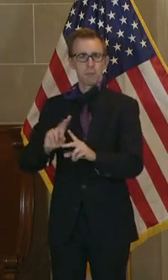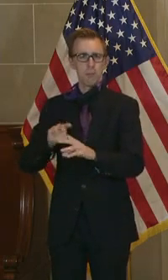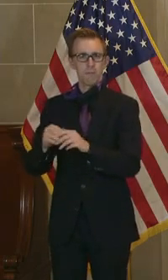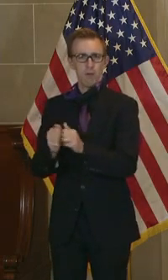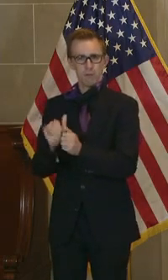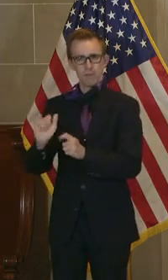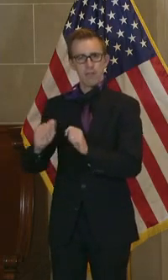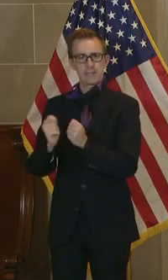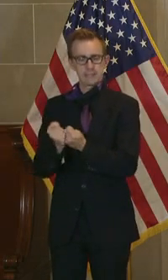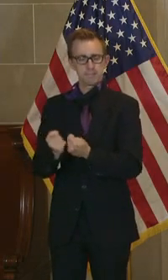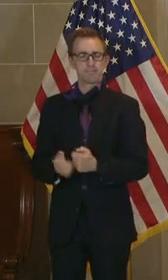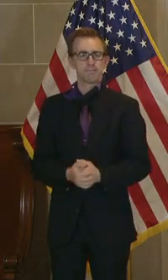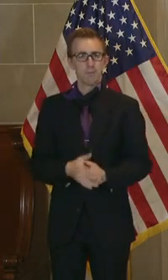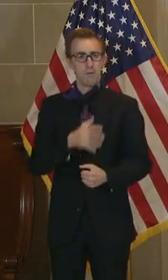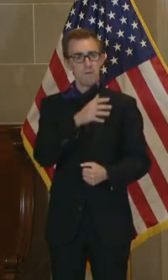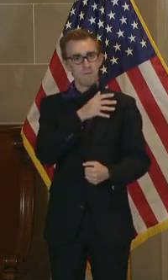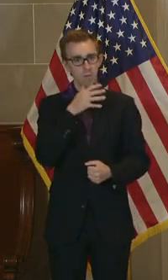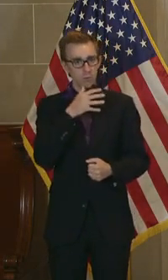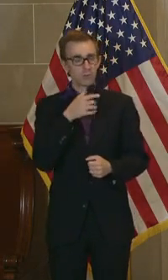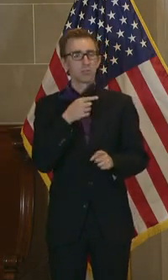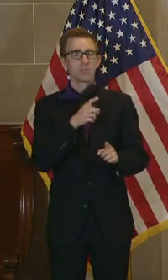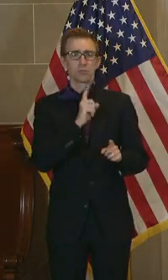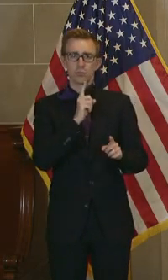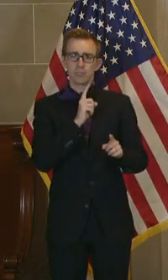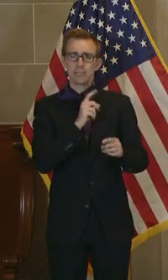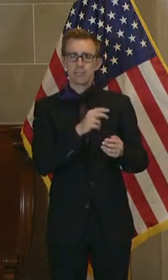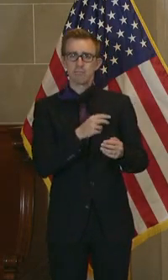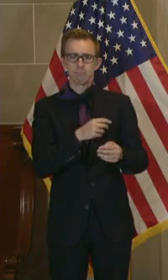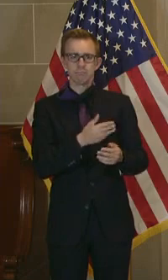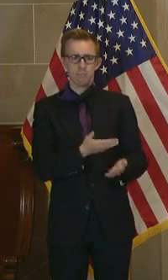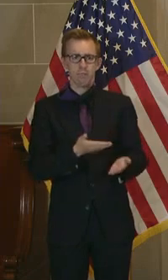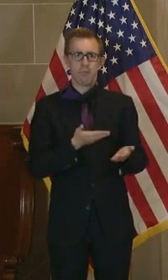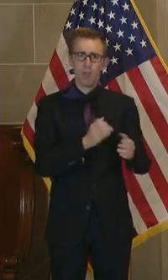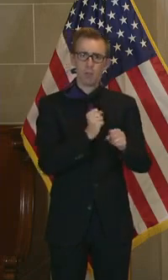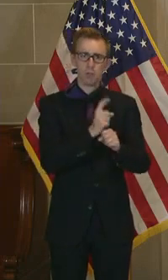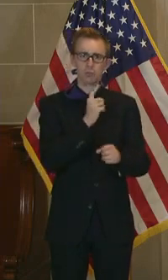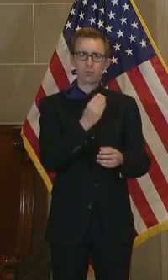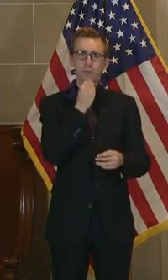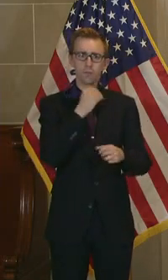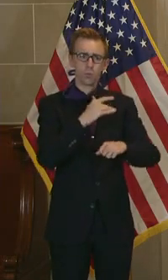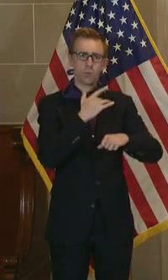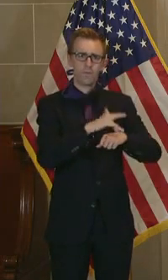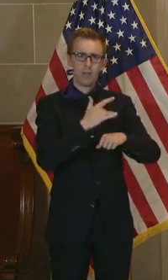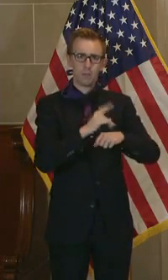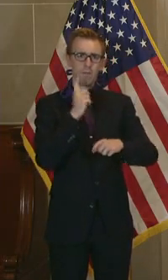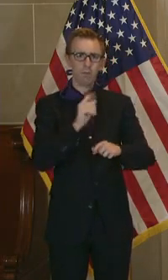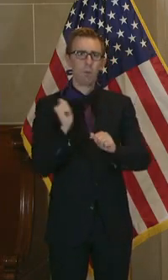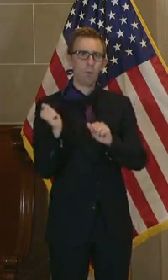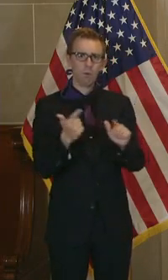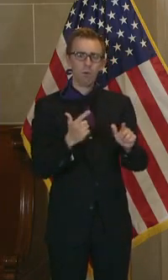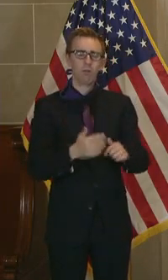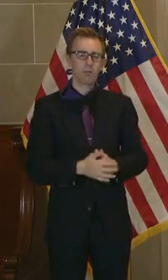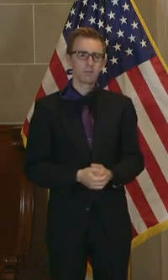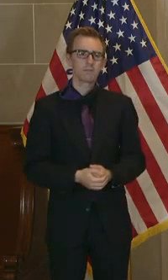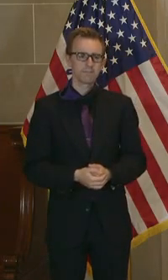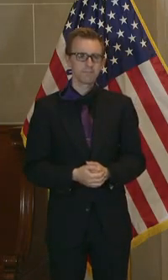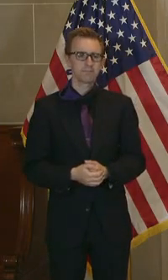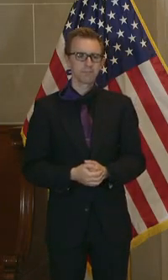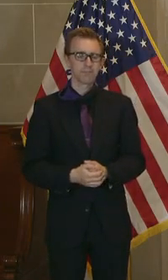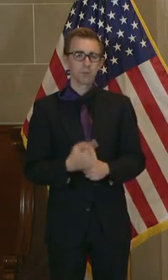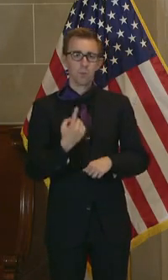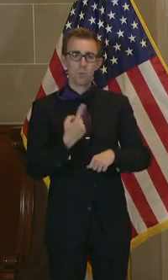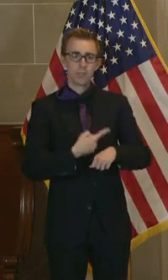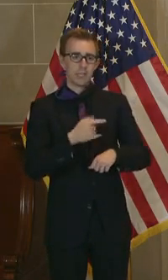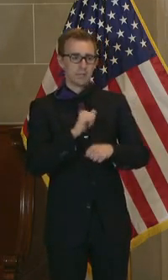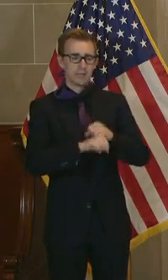have stepped up to the plate the last 3 or 4 months to make sure that the food product was on the table for everybody, and they did their part. And the one time of the